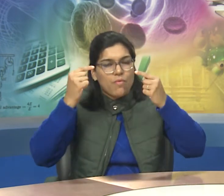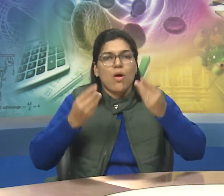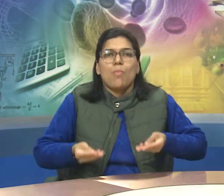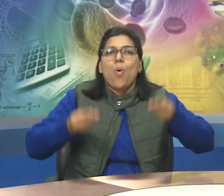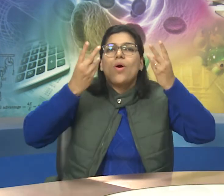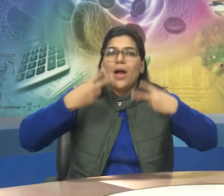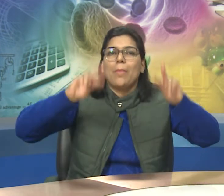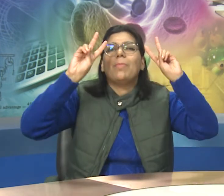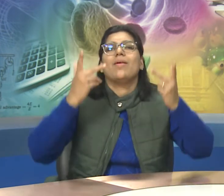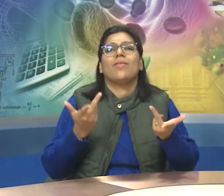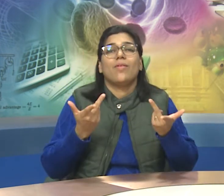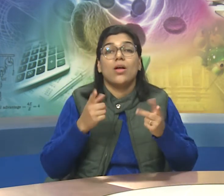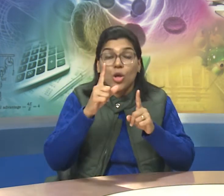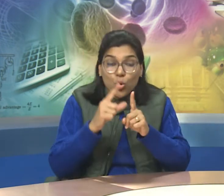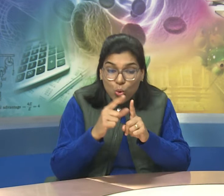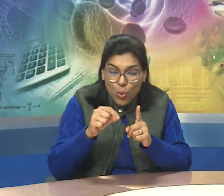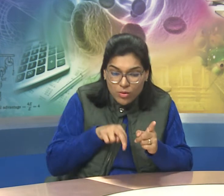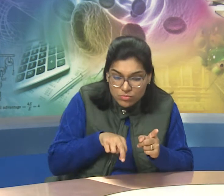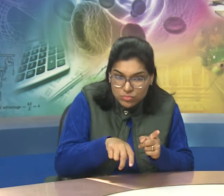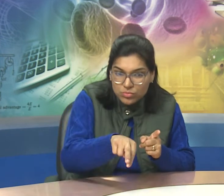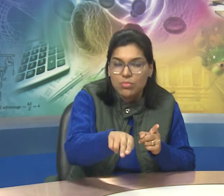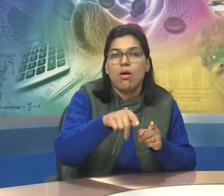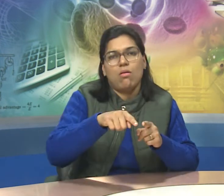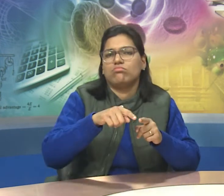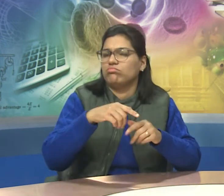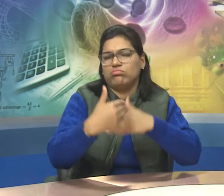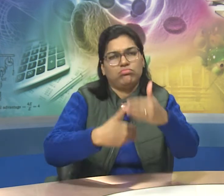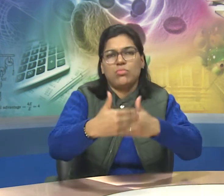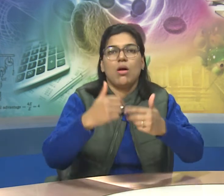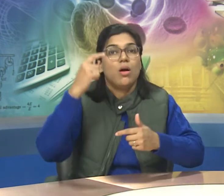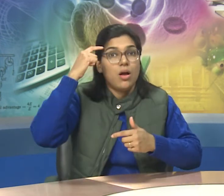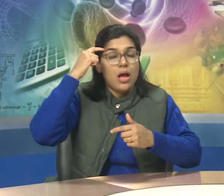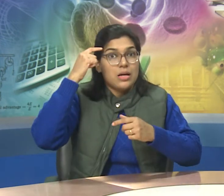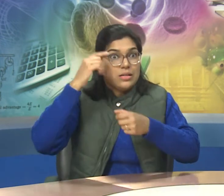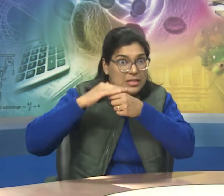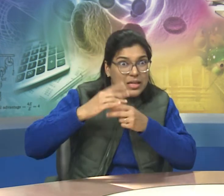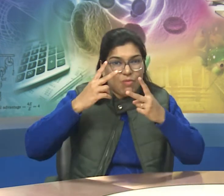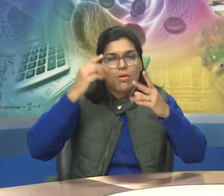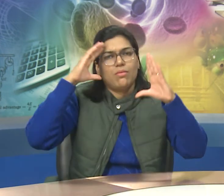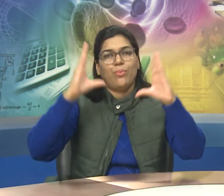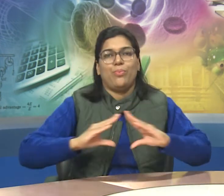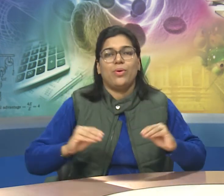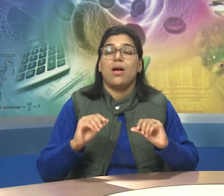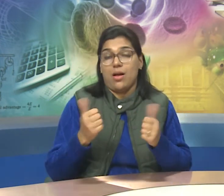It is important to have a timetable and manage